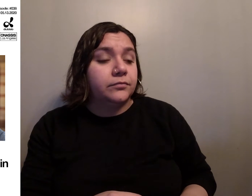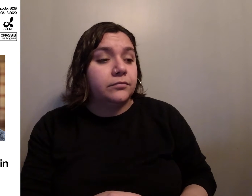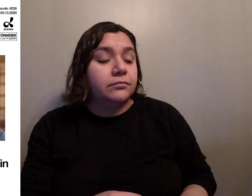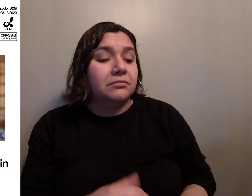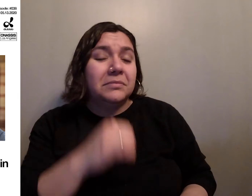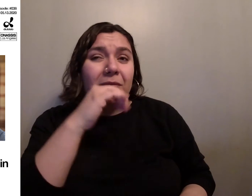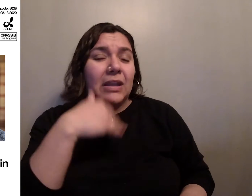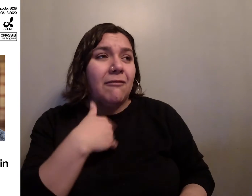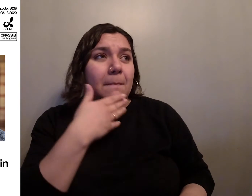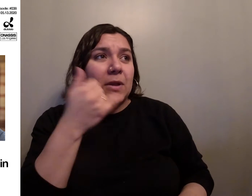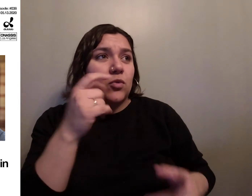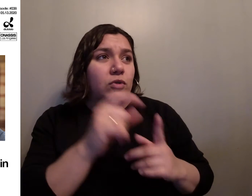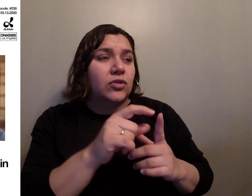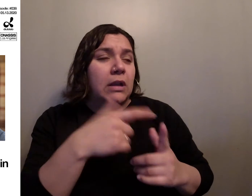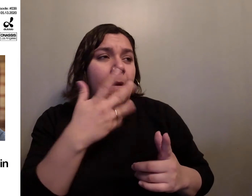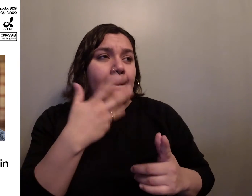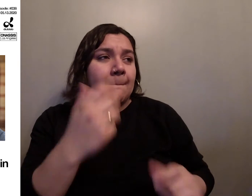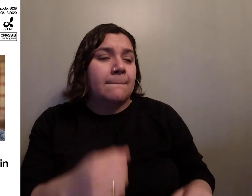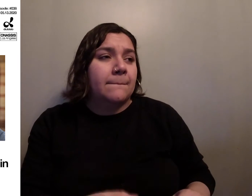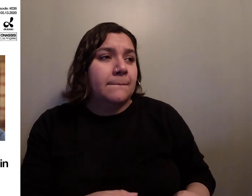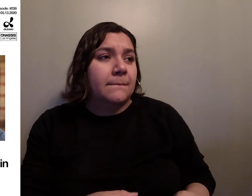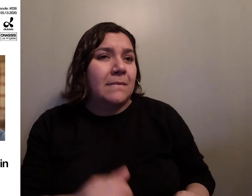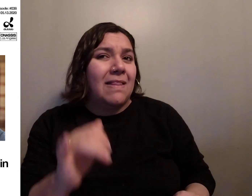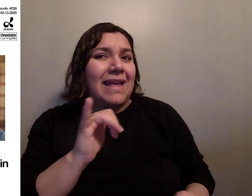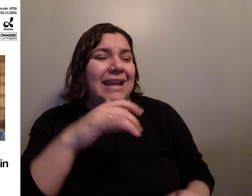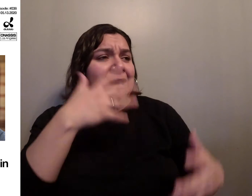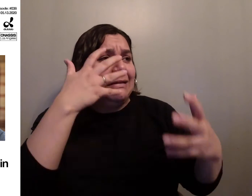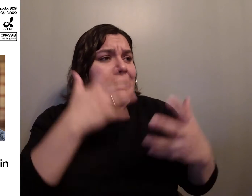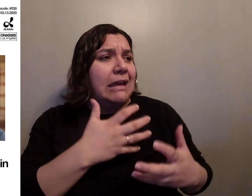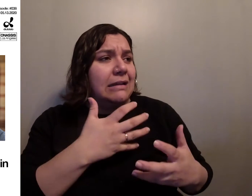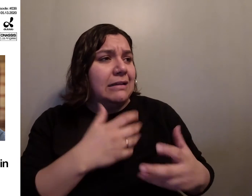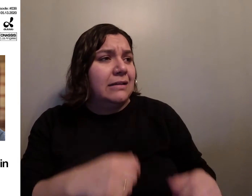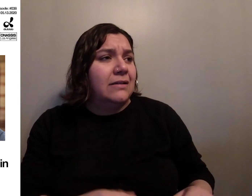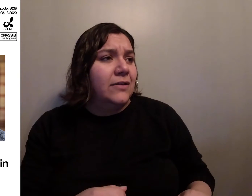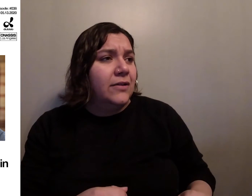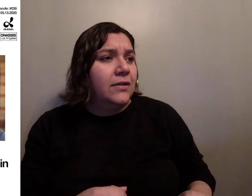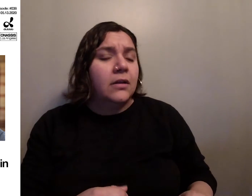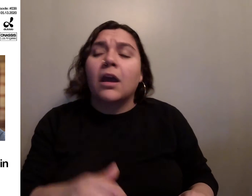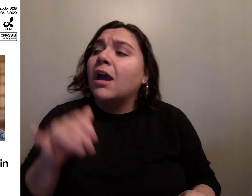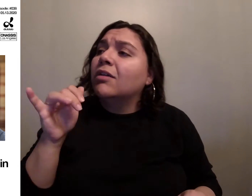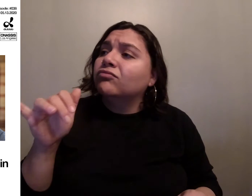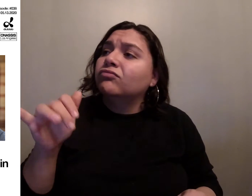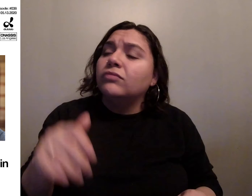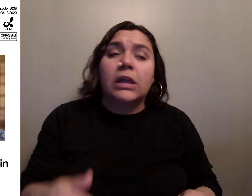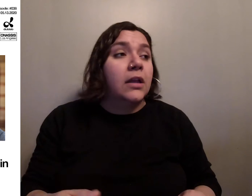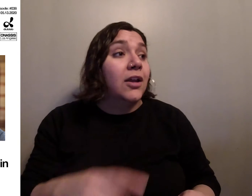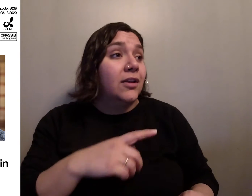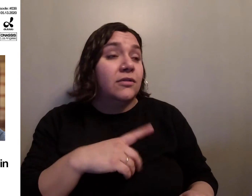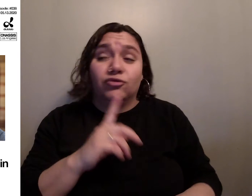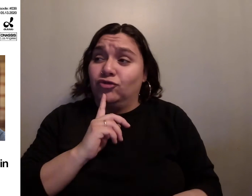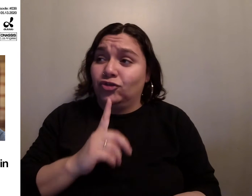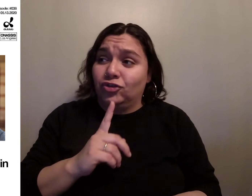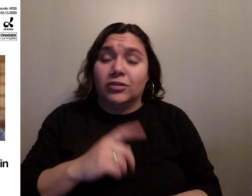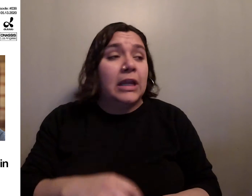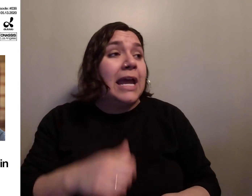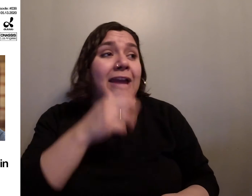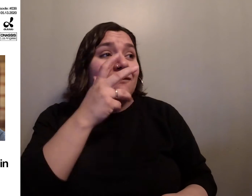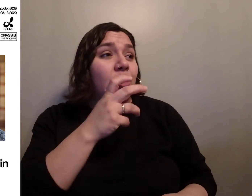voice, for lack of a better word, kind of a sadness.